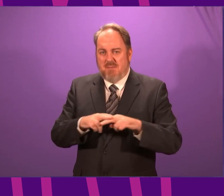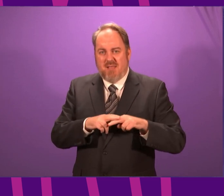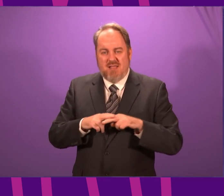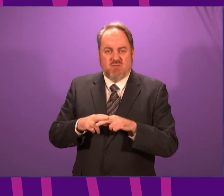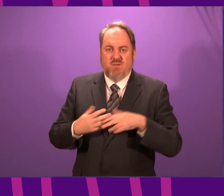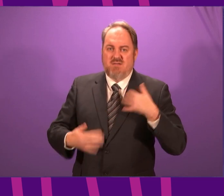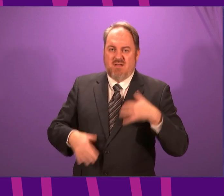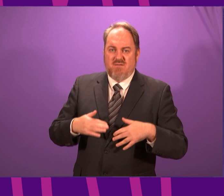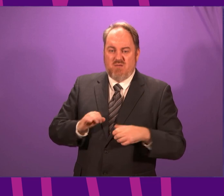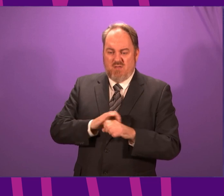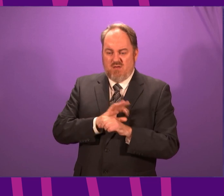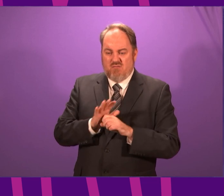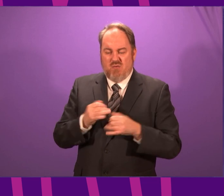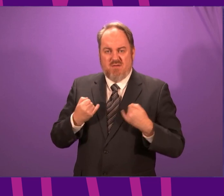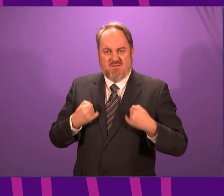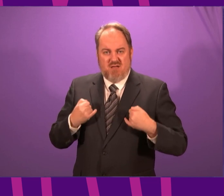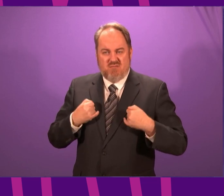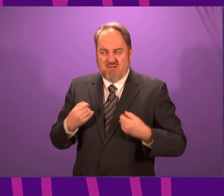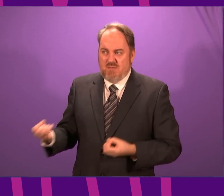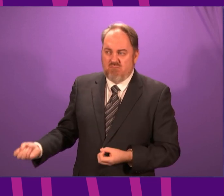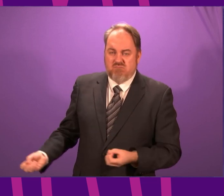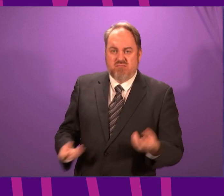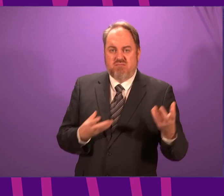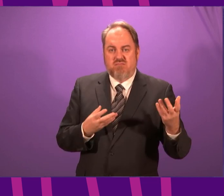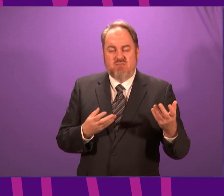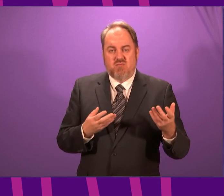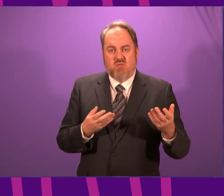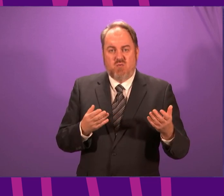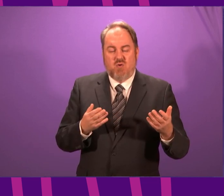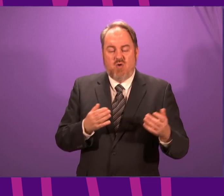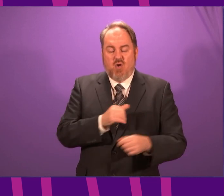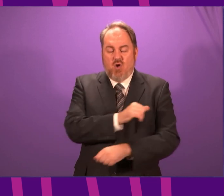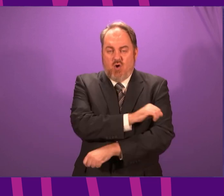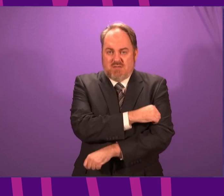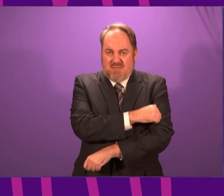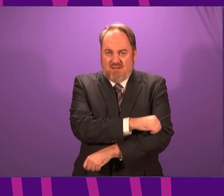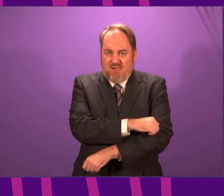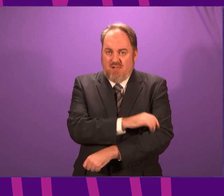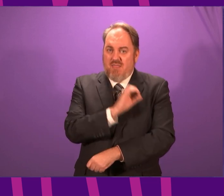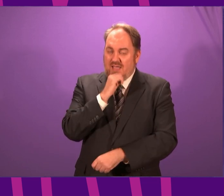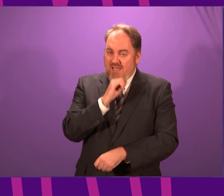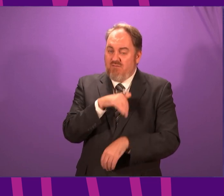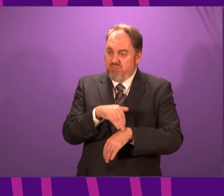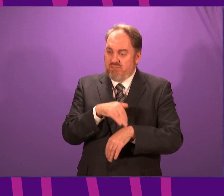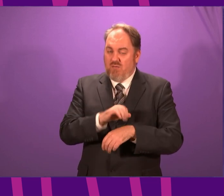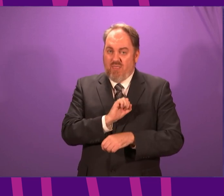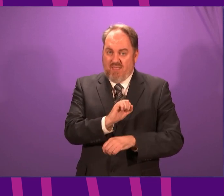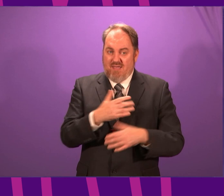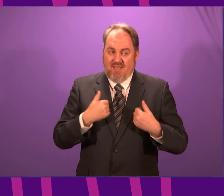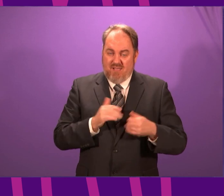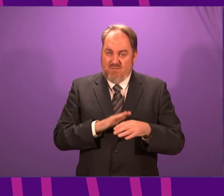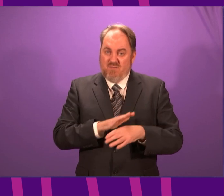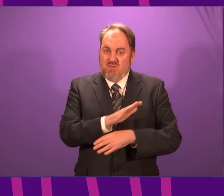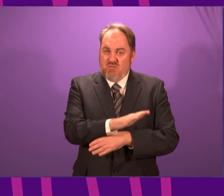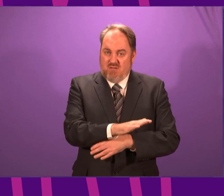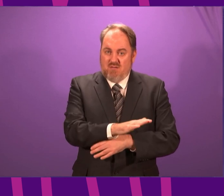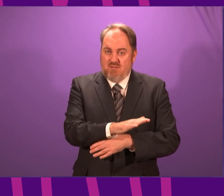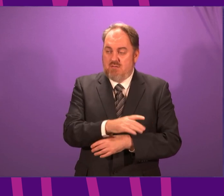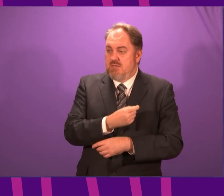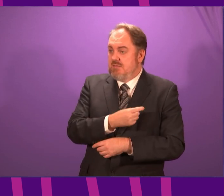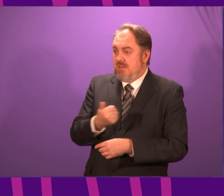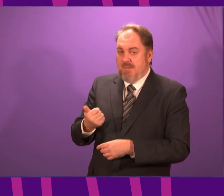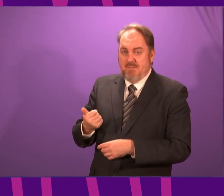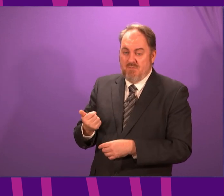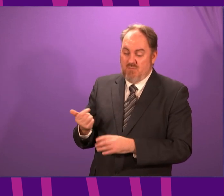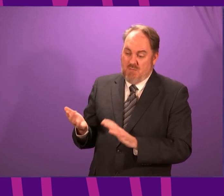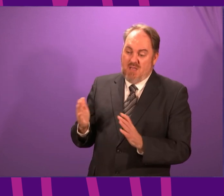by this virus, who have been hospitalised, who will suffer the long-term effects, or others still who did